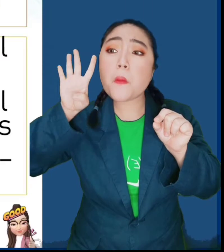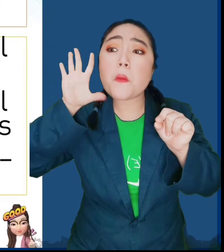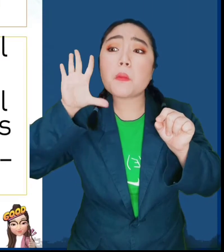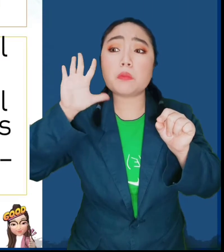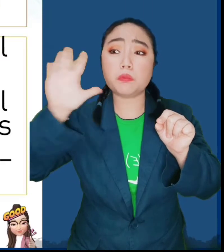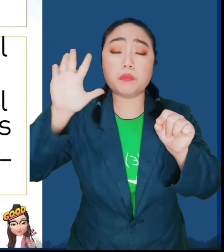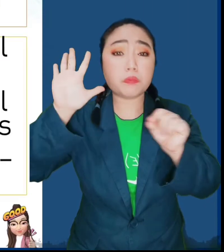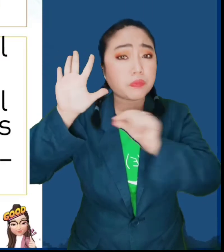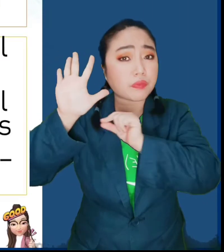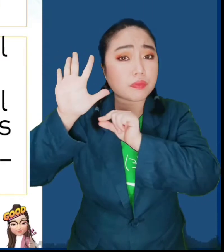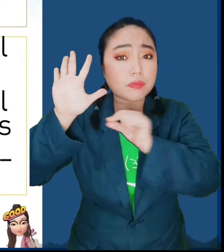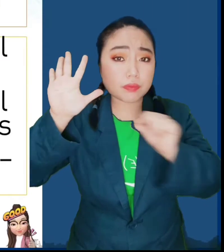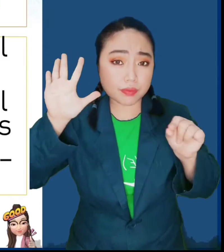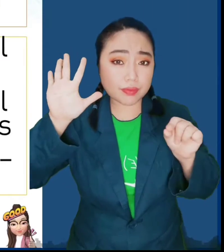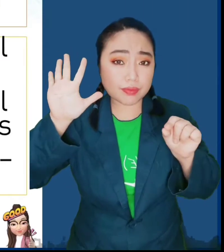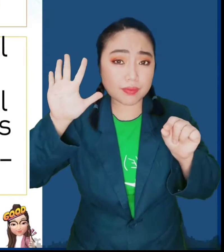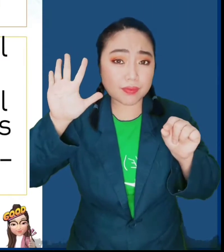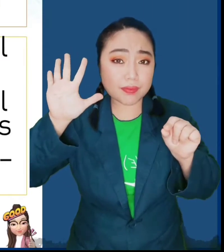Fifth blank.